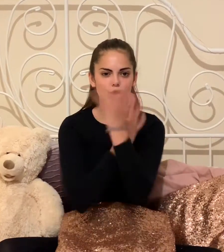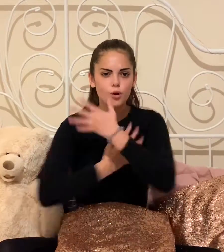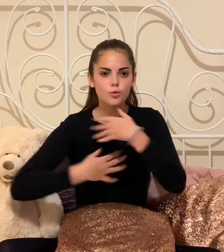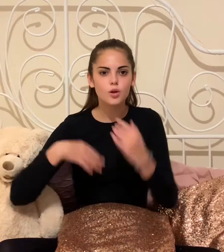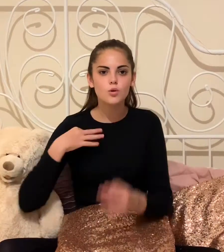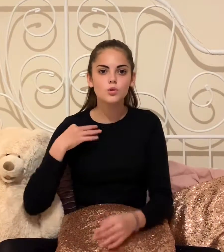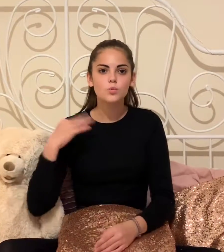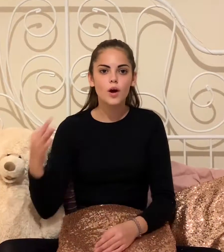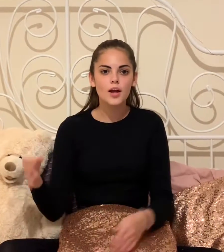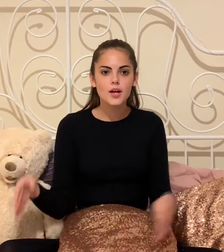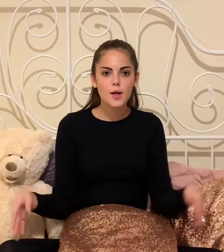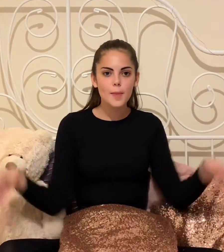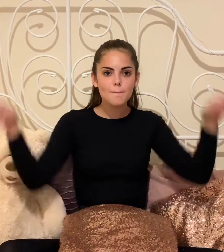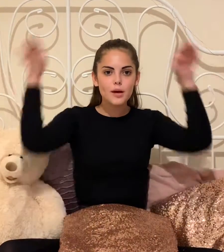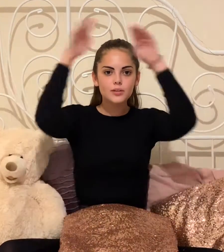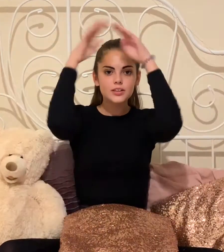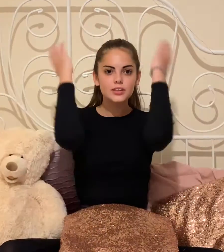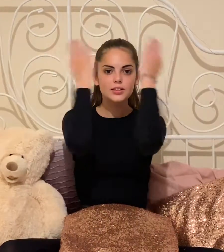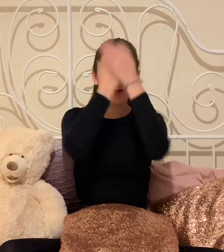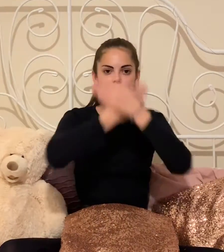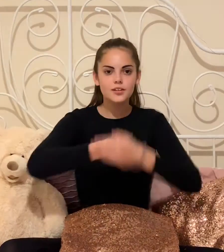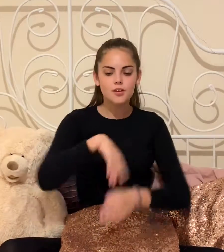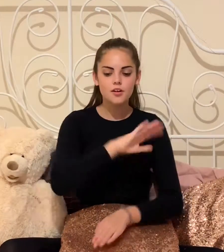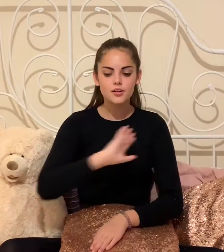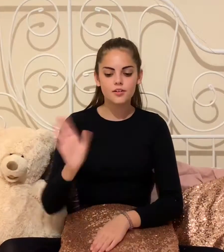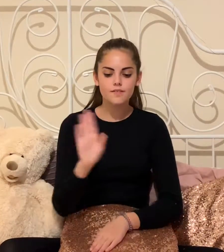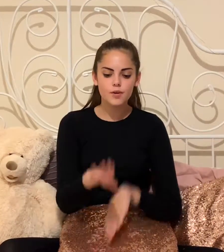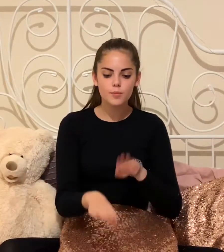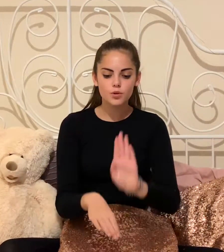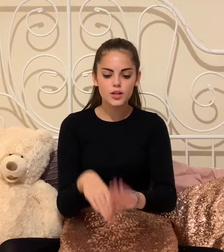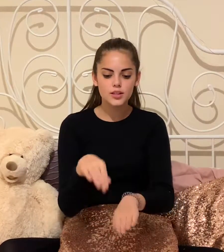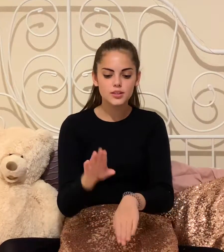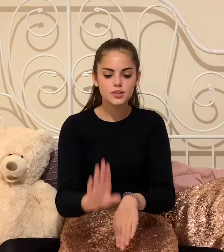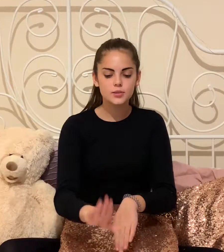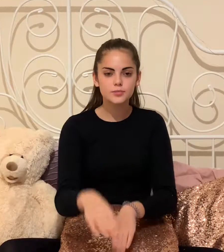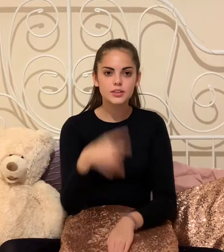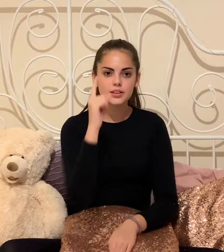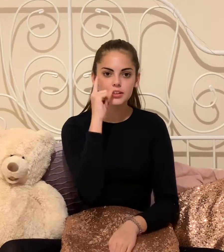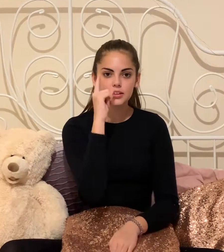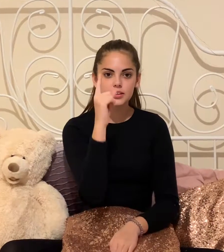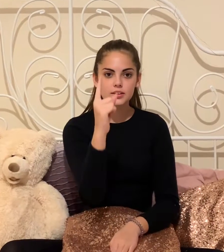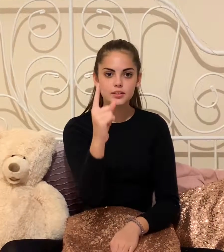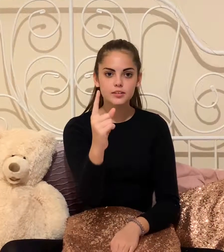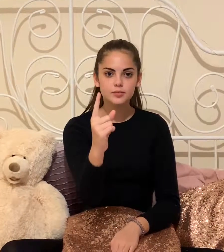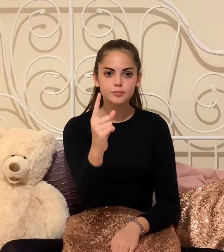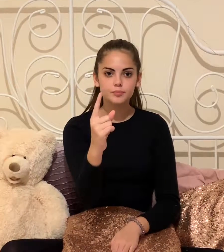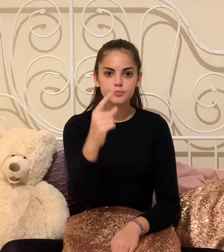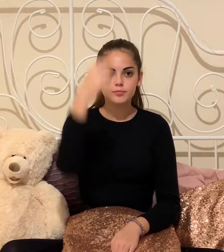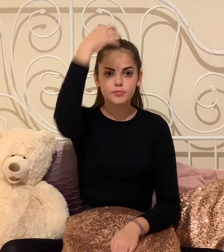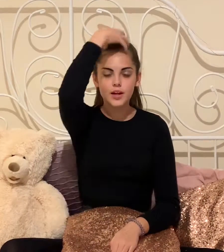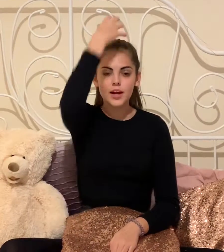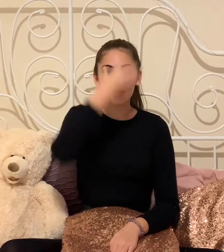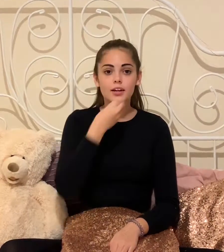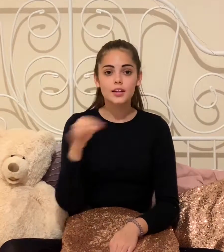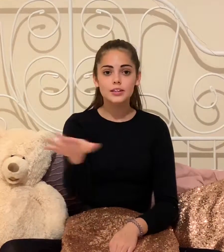Snow glows white on the mountain tonight, not a footprint to be seen. A kingdom